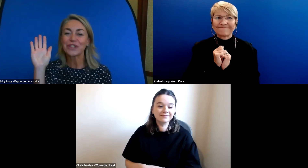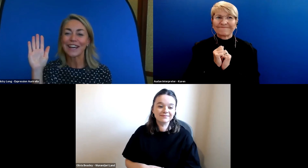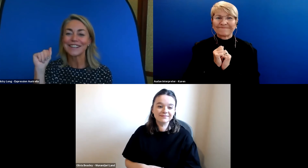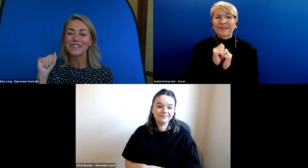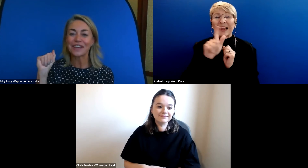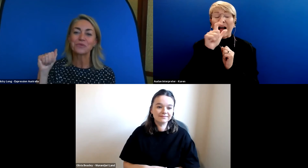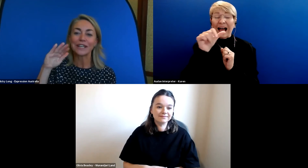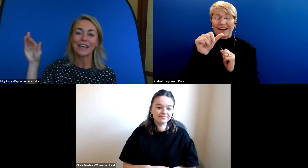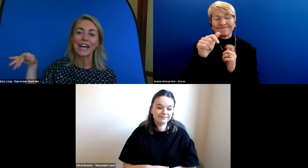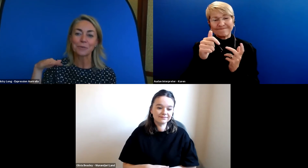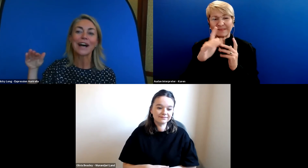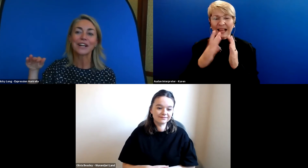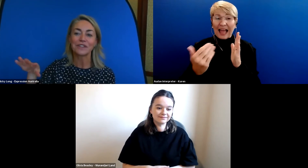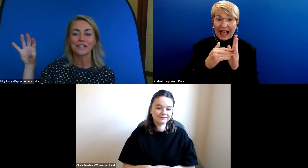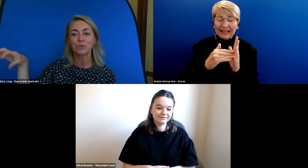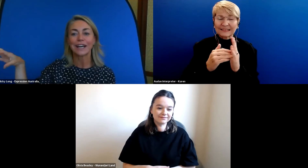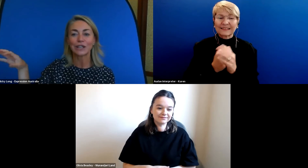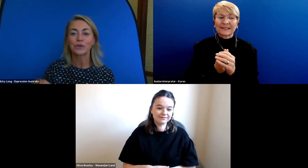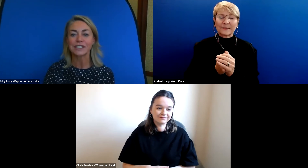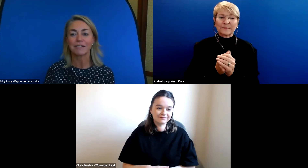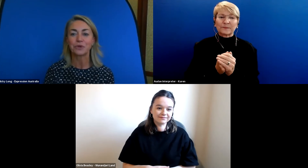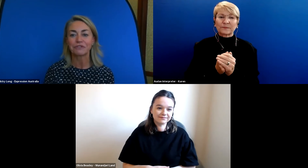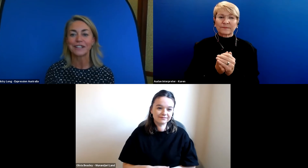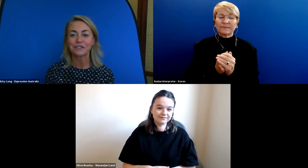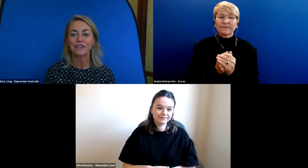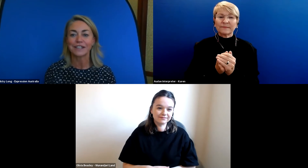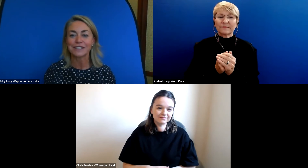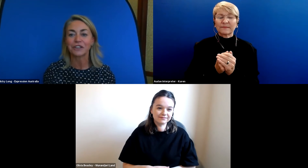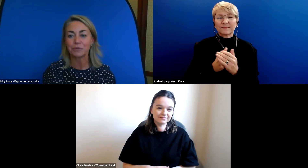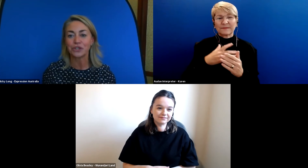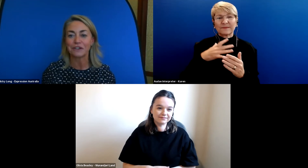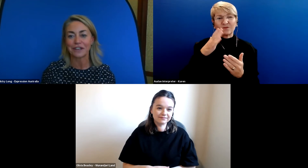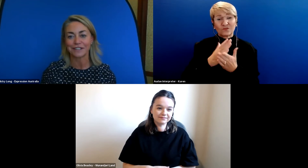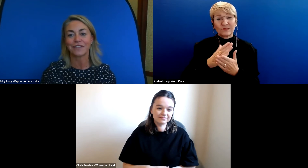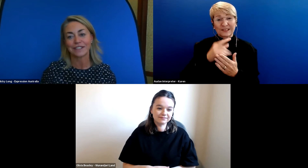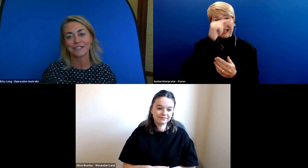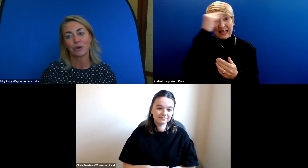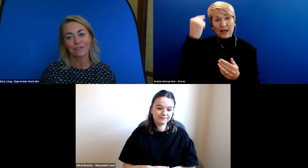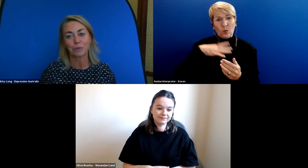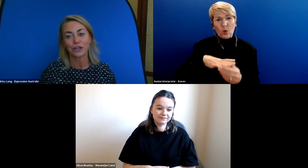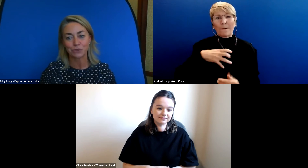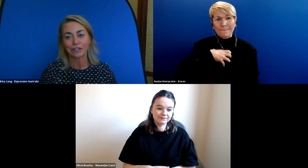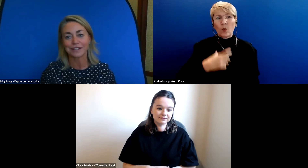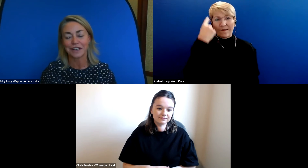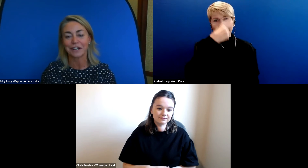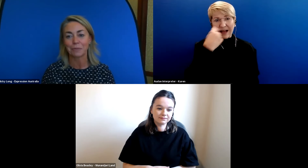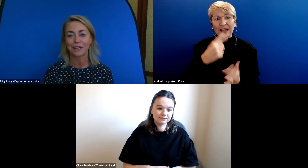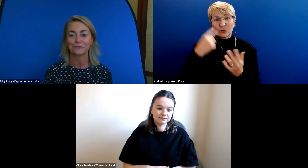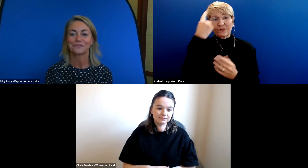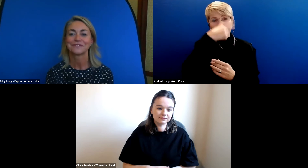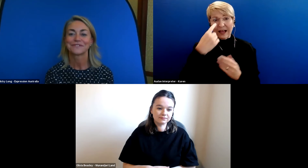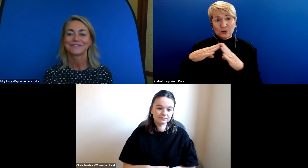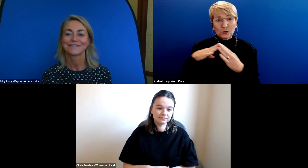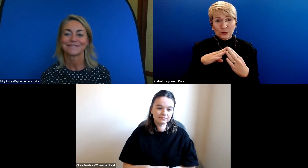I should add that we, as a part of this, we are looking to have more face-to-face community events, and that's what everybody's really excited